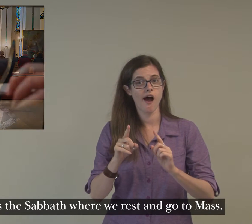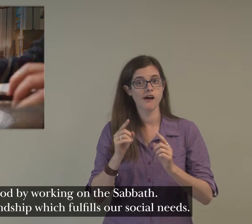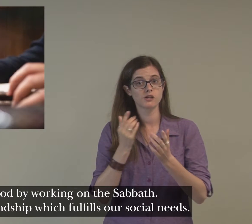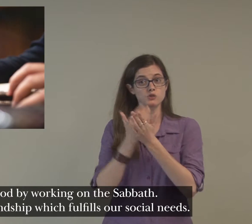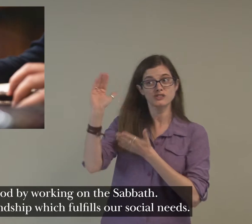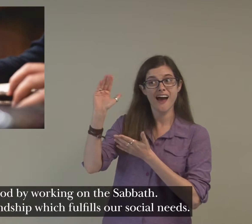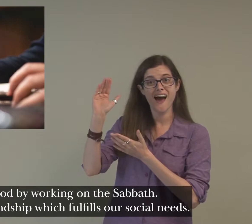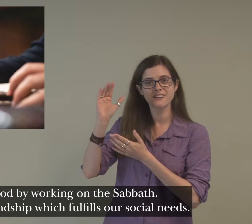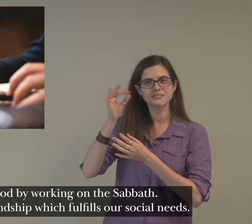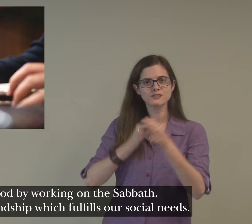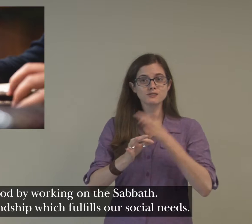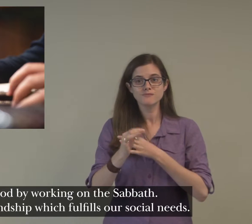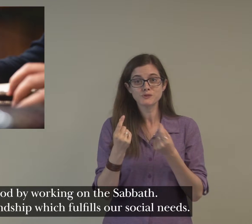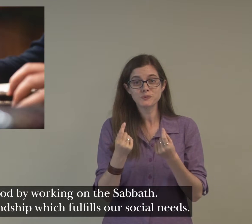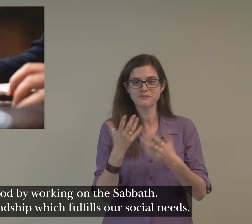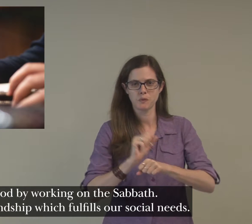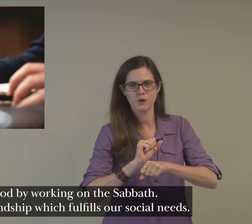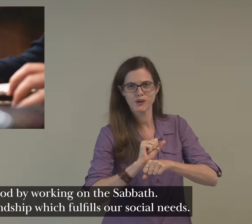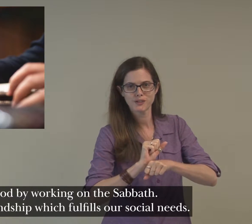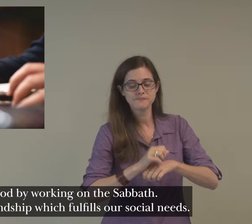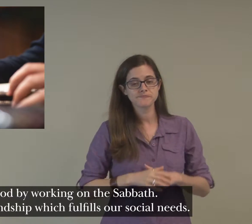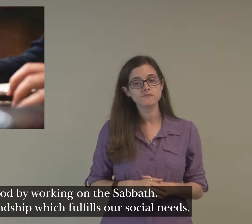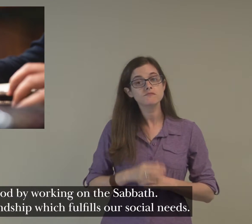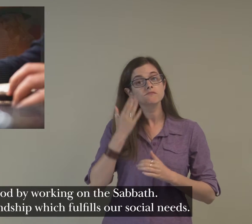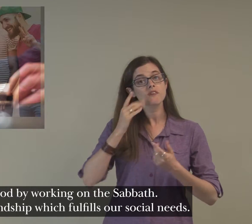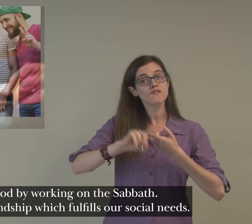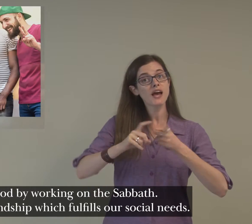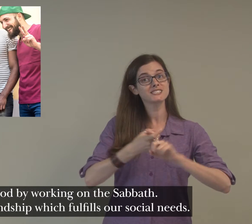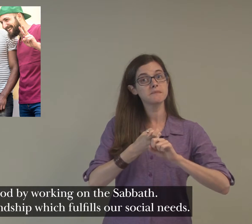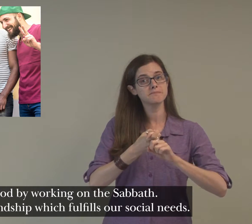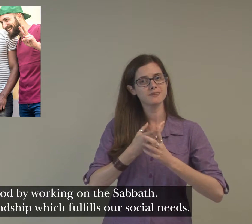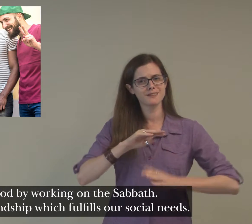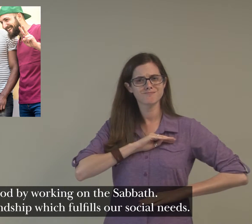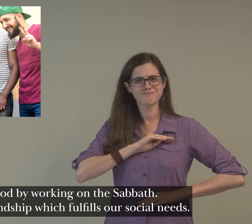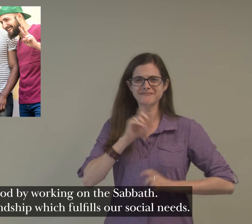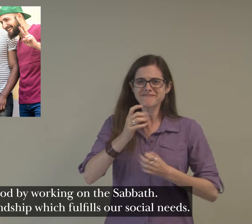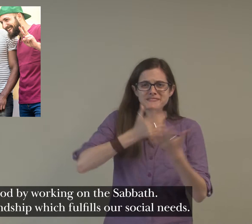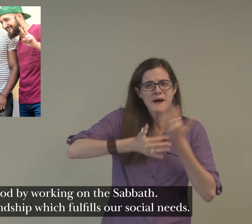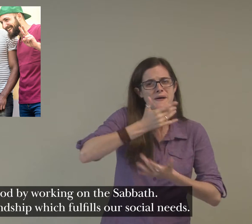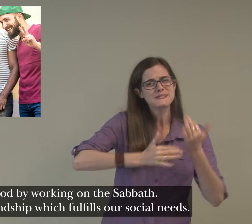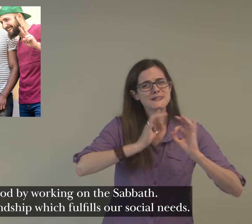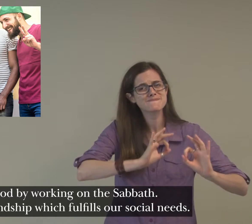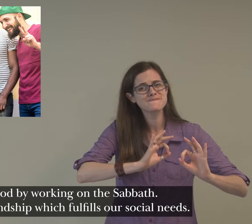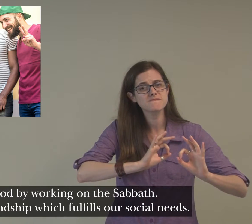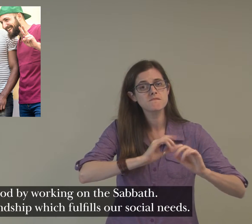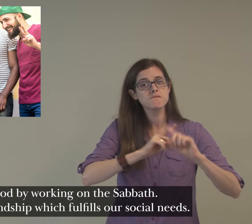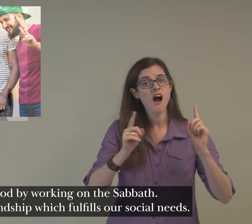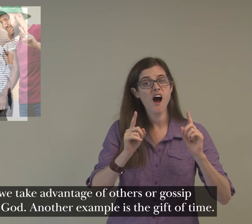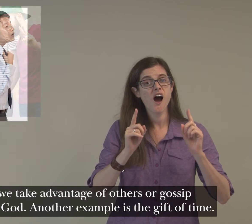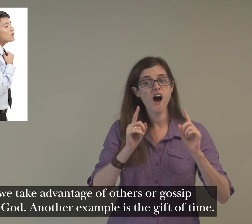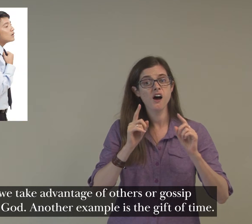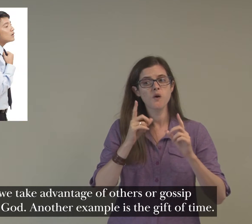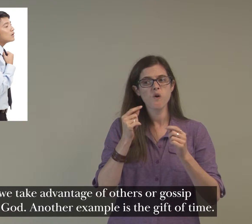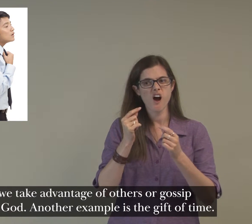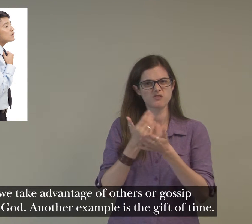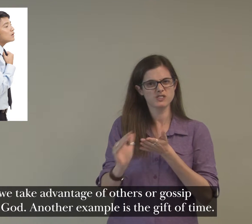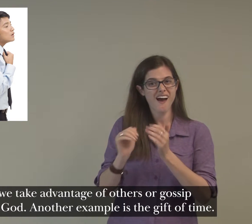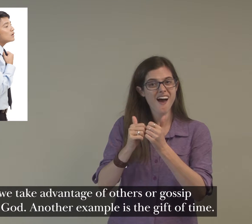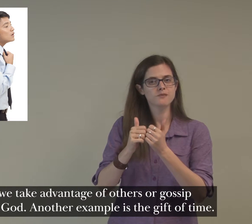We reject God by working on the Sabbath. God gives us friendship, which fulfills our social needs. We reject it when we